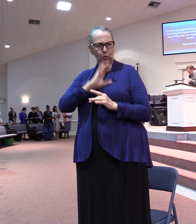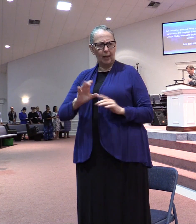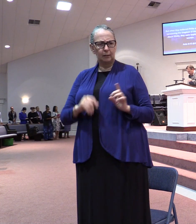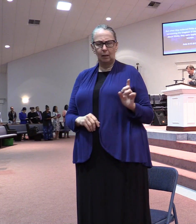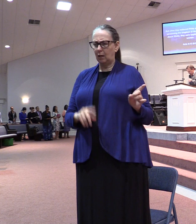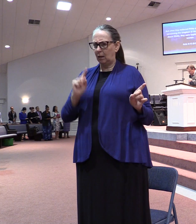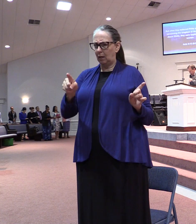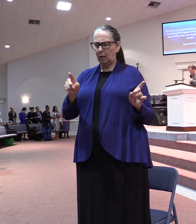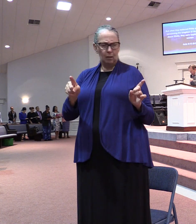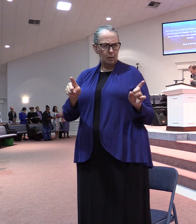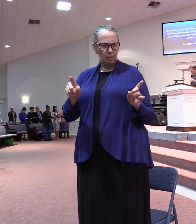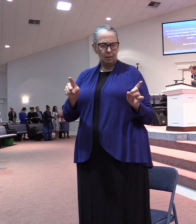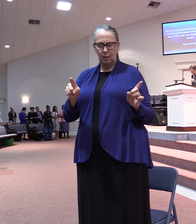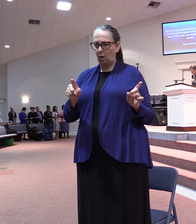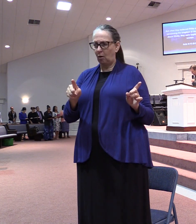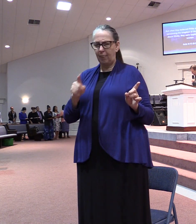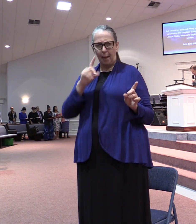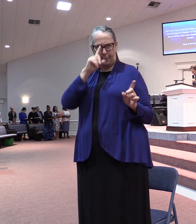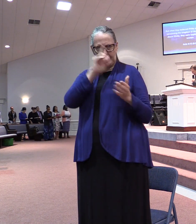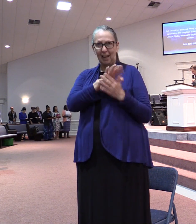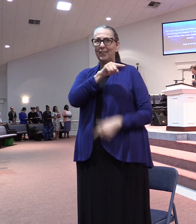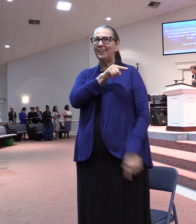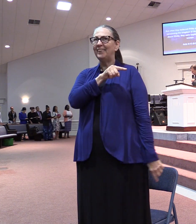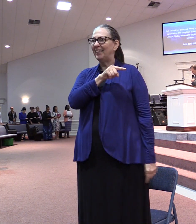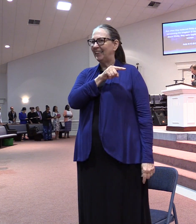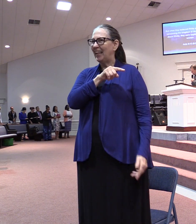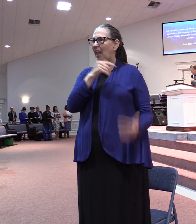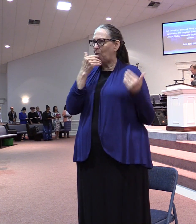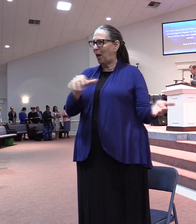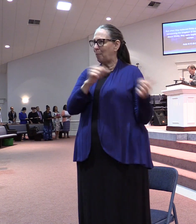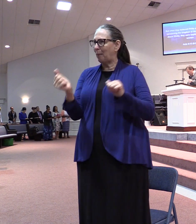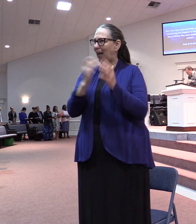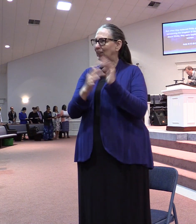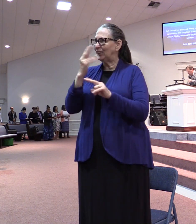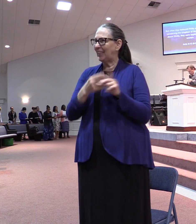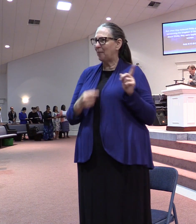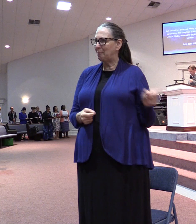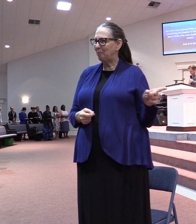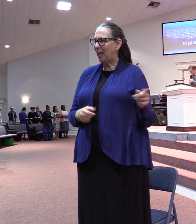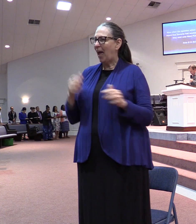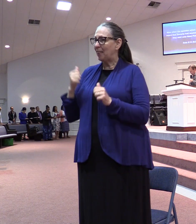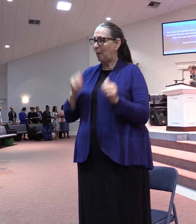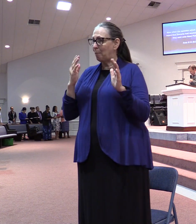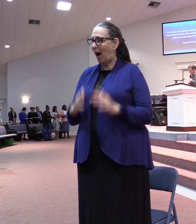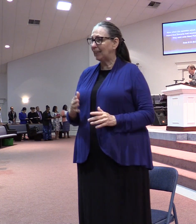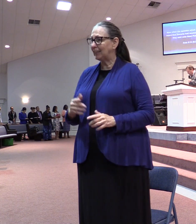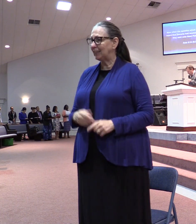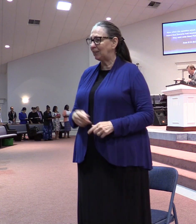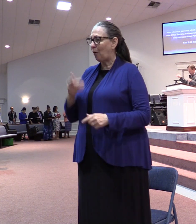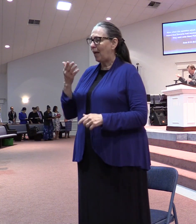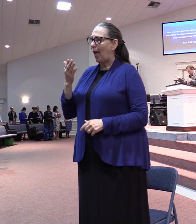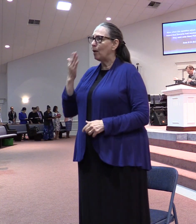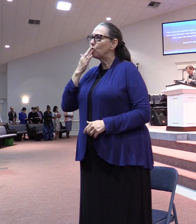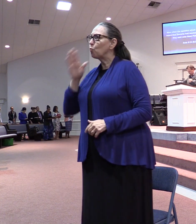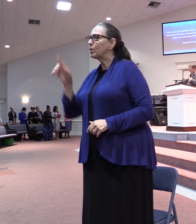were baptized, both men and women. Verse 14, when the apostles heard that were at Jerusalem heard